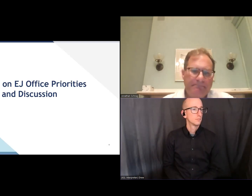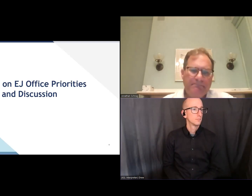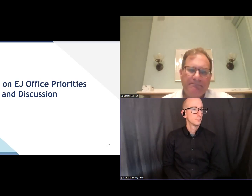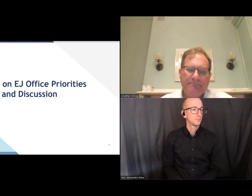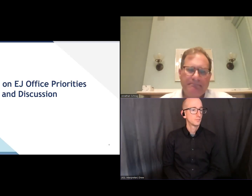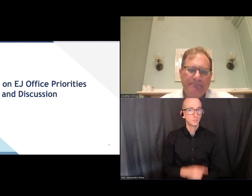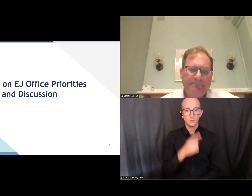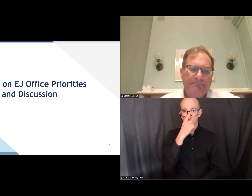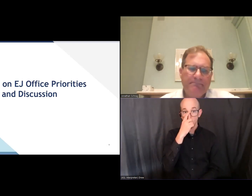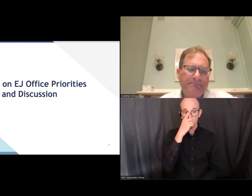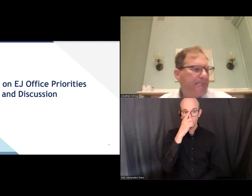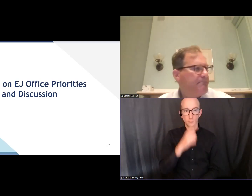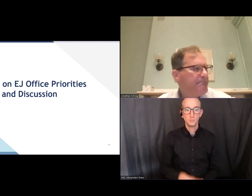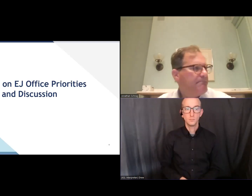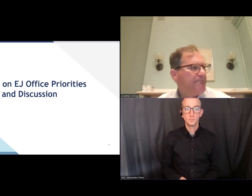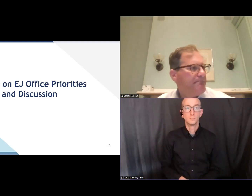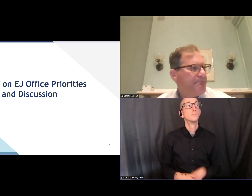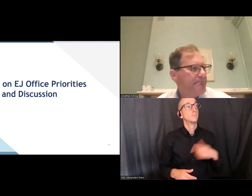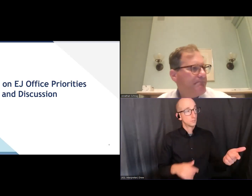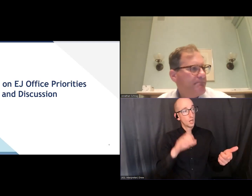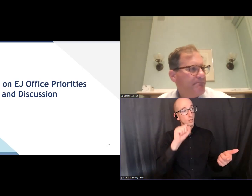that. Sophia and then Kalila.